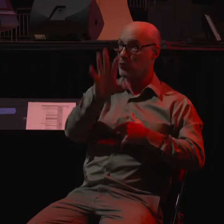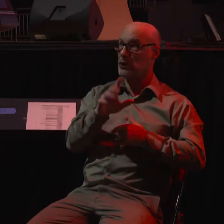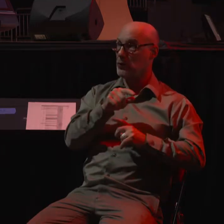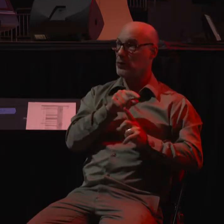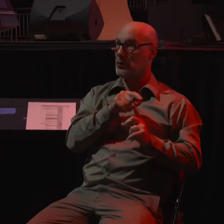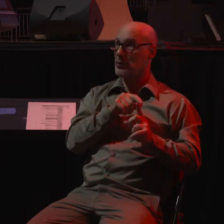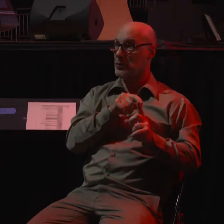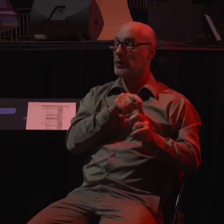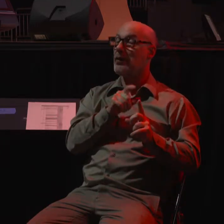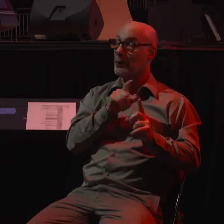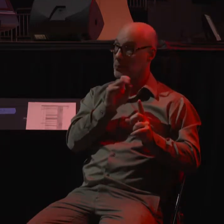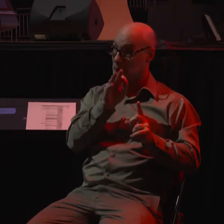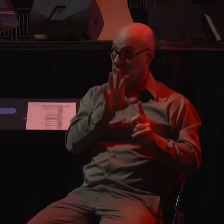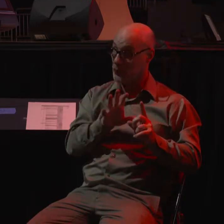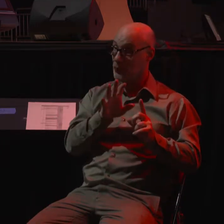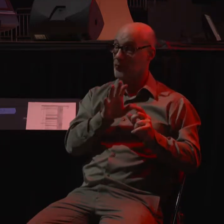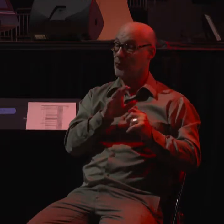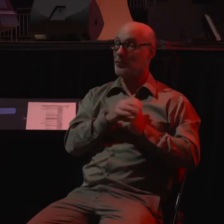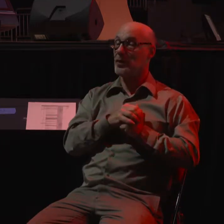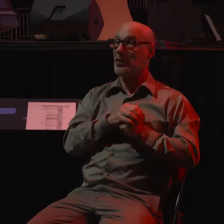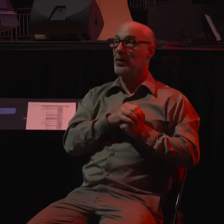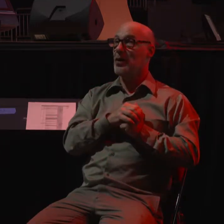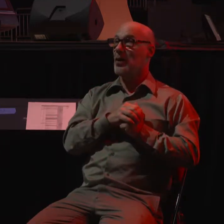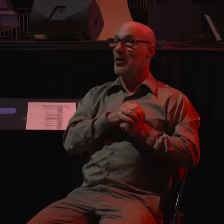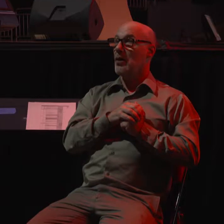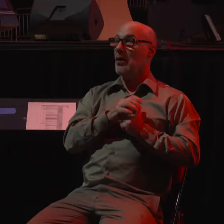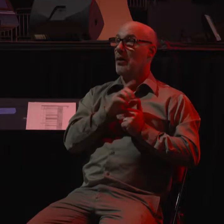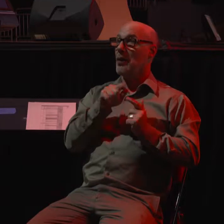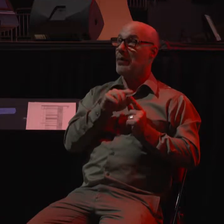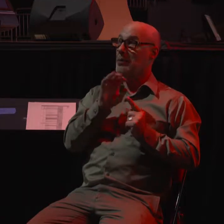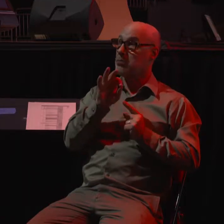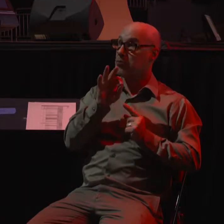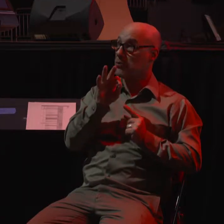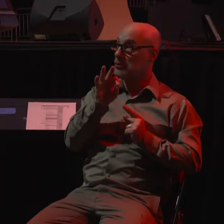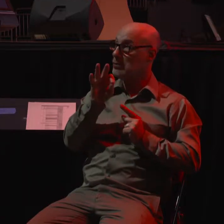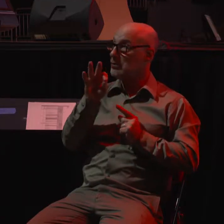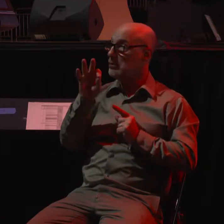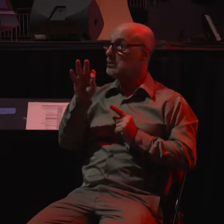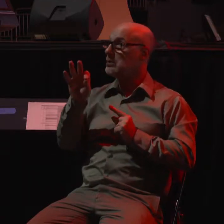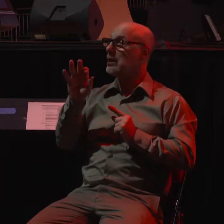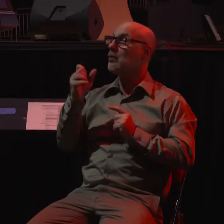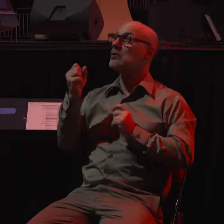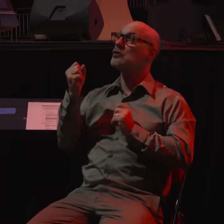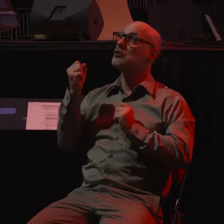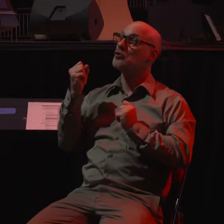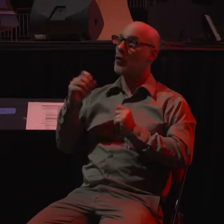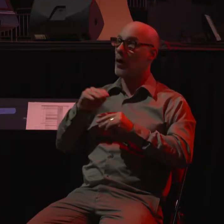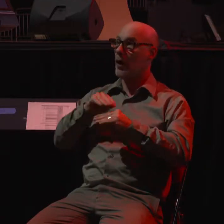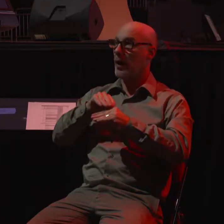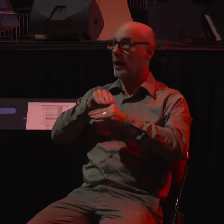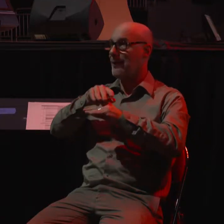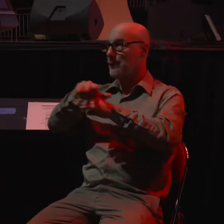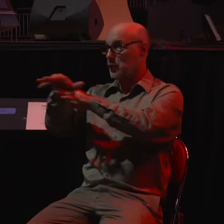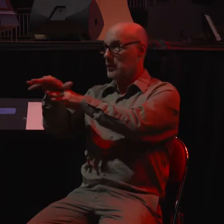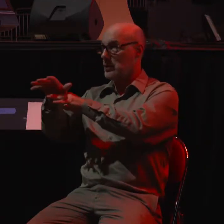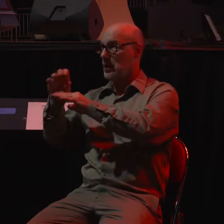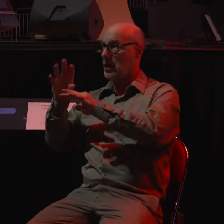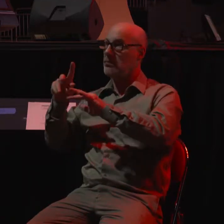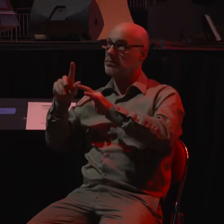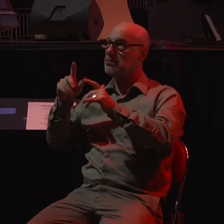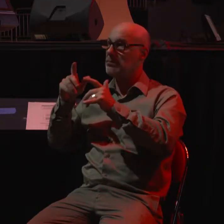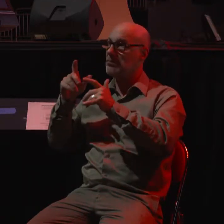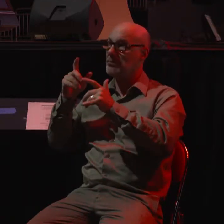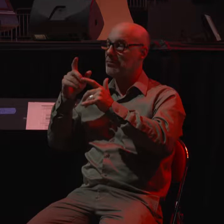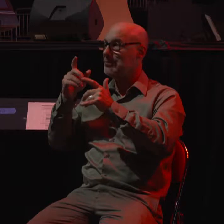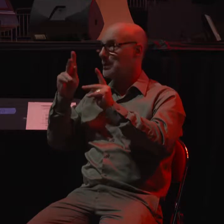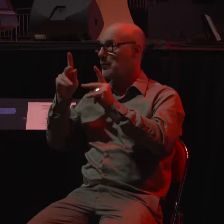think you can underestimate their pulpit work as a key element of the influence they were having in a larger movement of civil